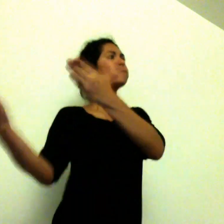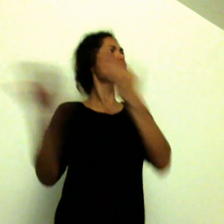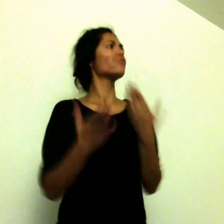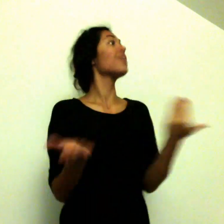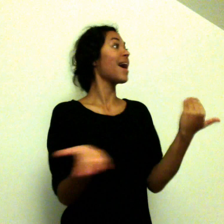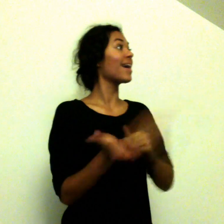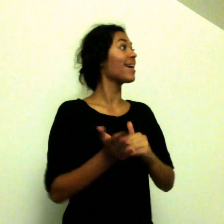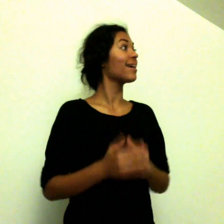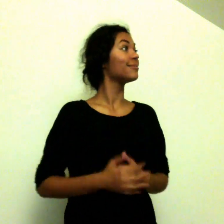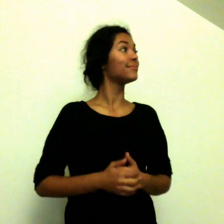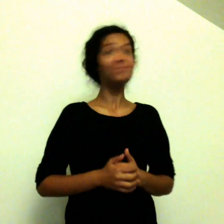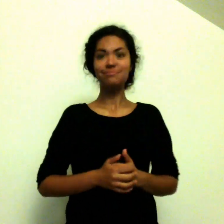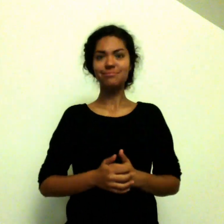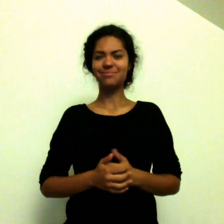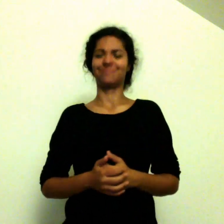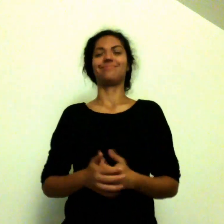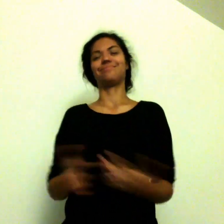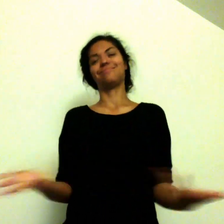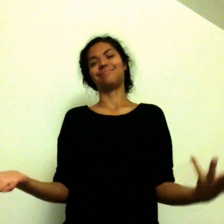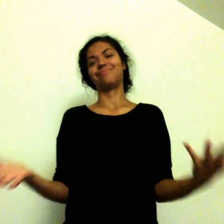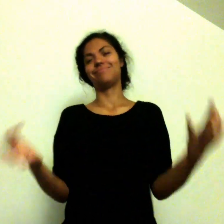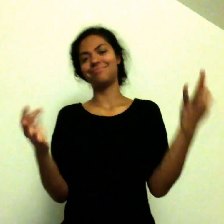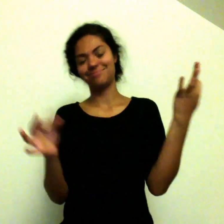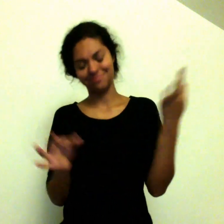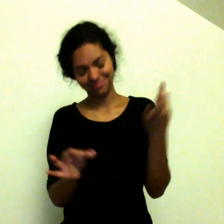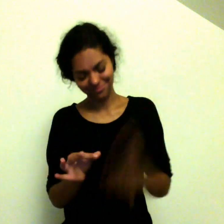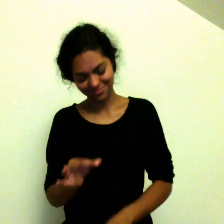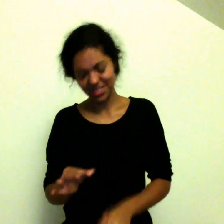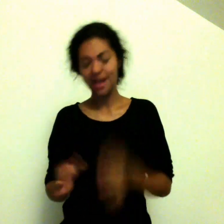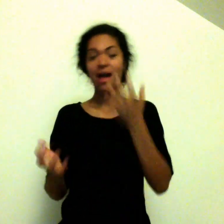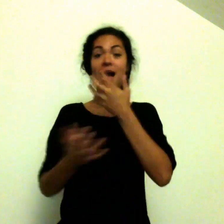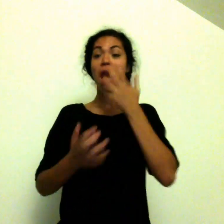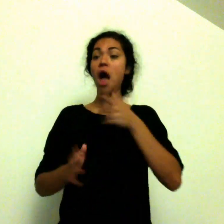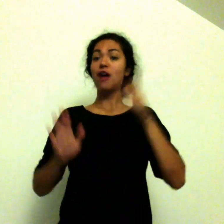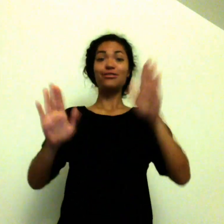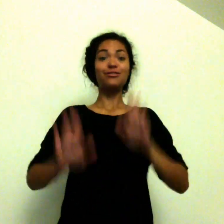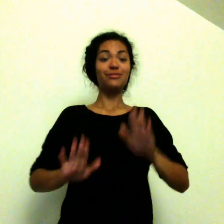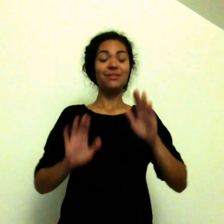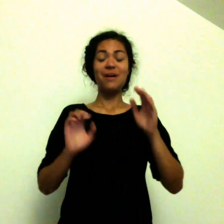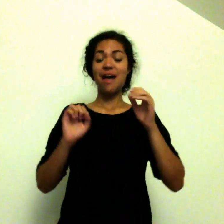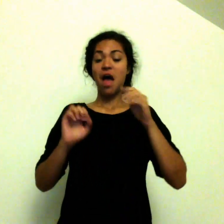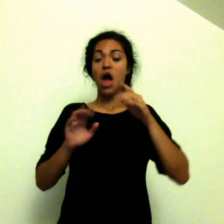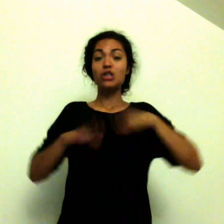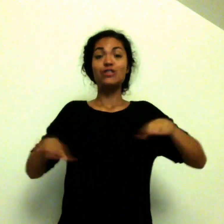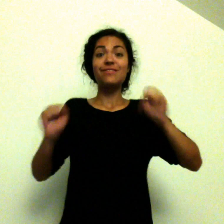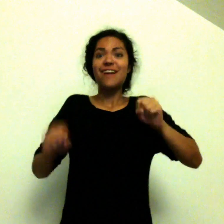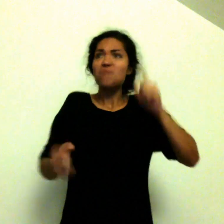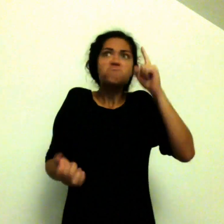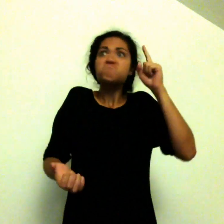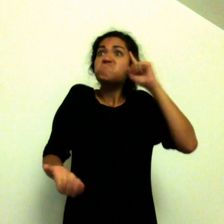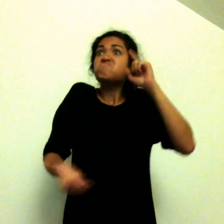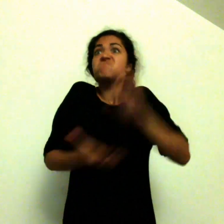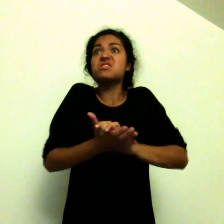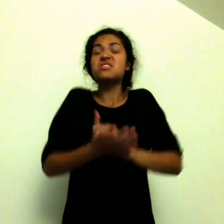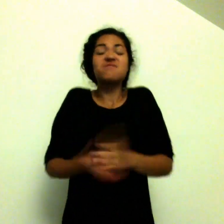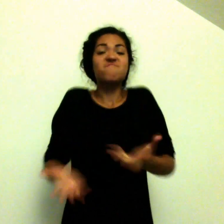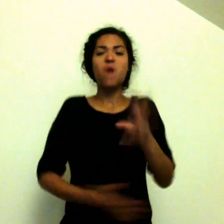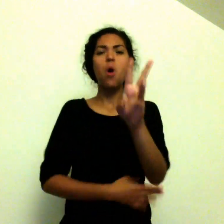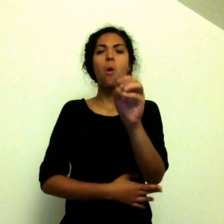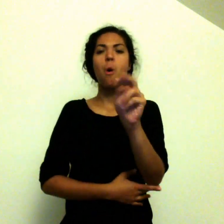That capacity of wonder, that capacity of belief. But not only is there that capacity of believing and the